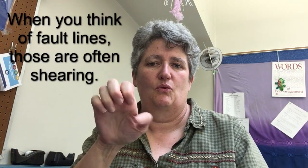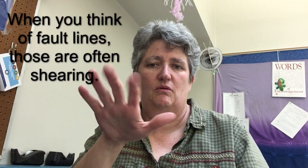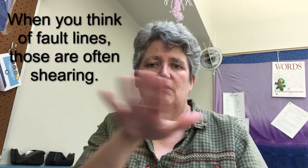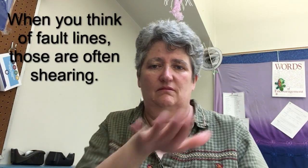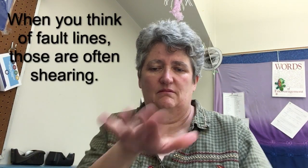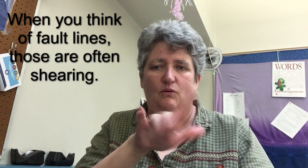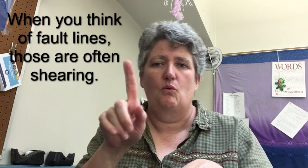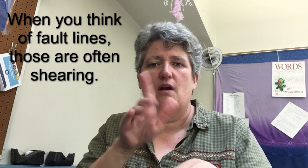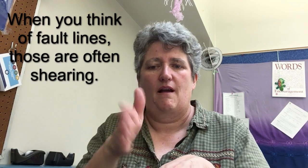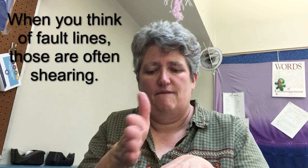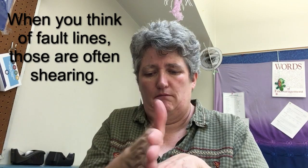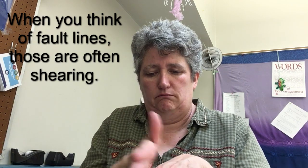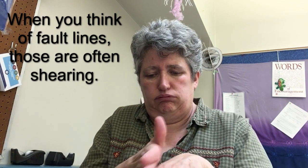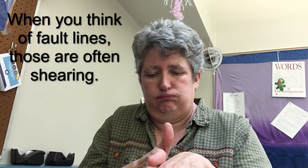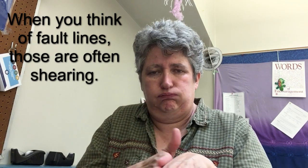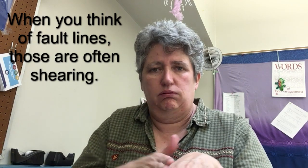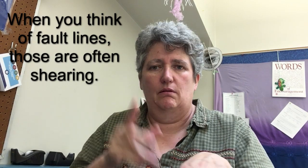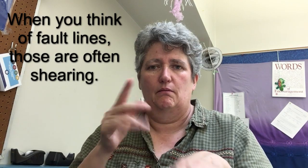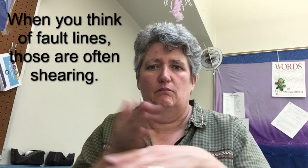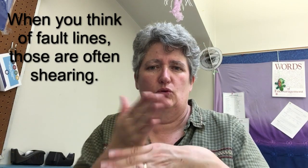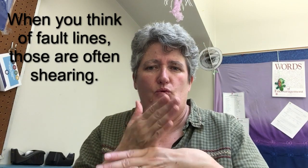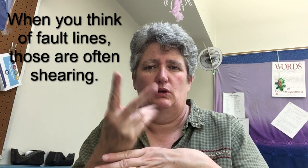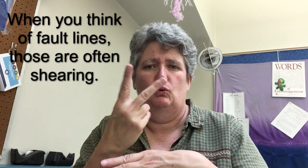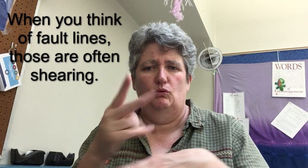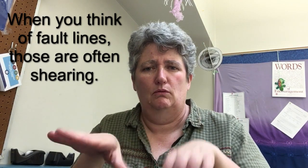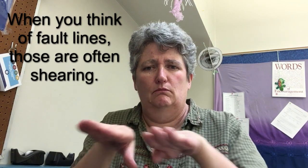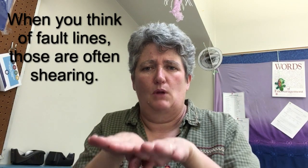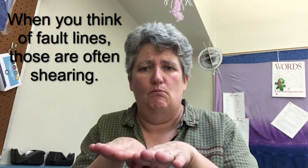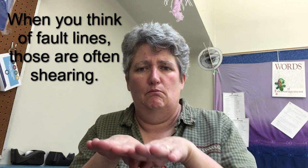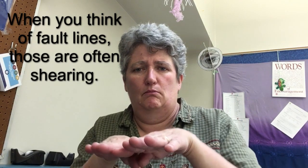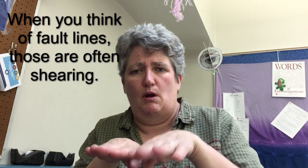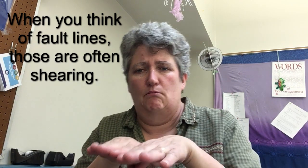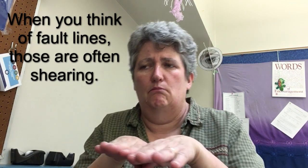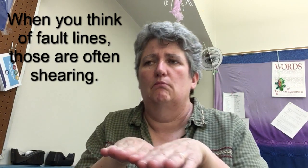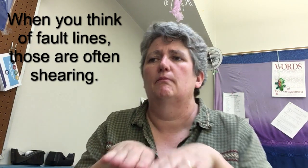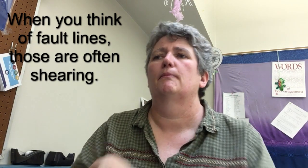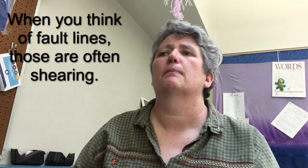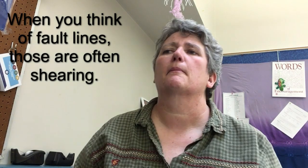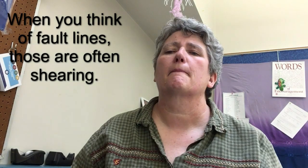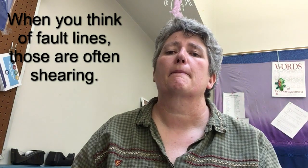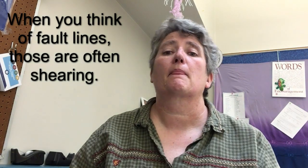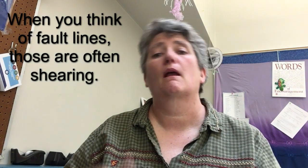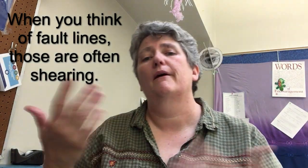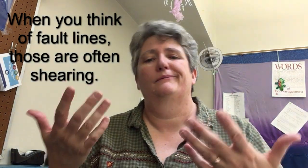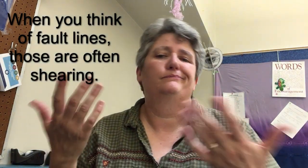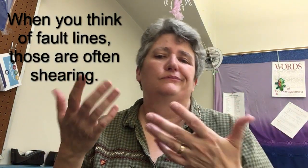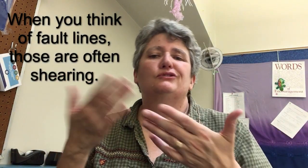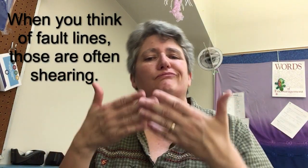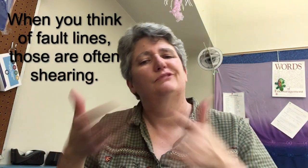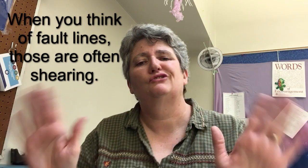lines or a fault zone, you have that fault line, two plates are bumped up against each other and moving.